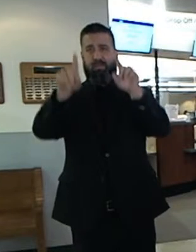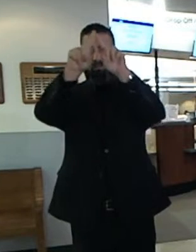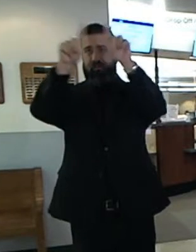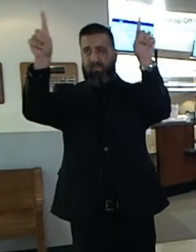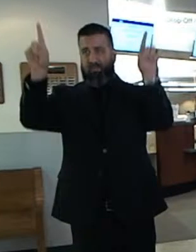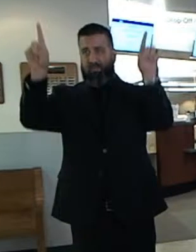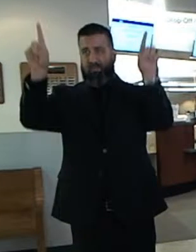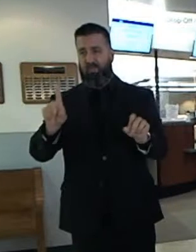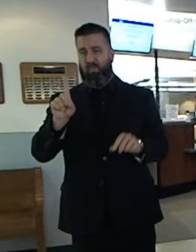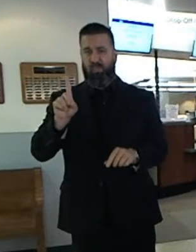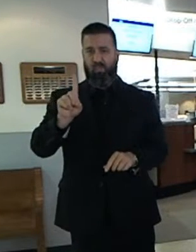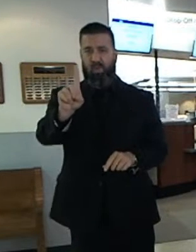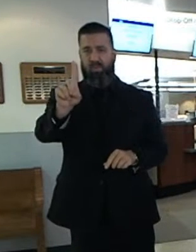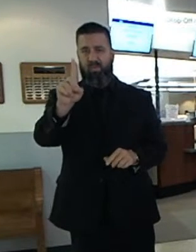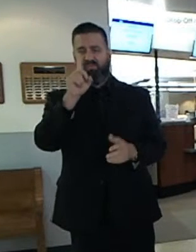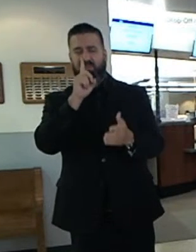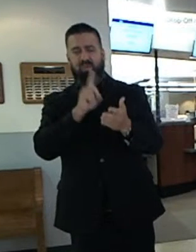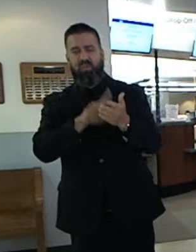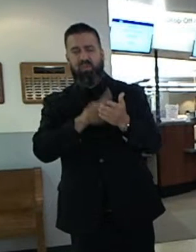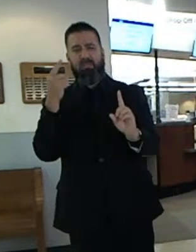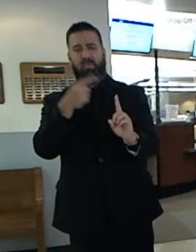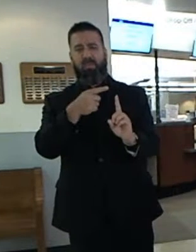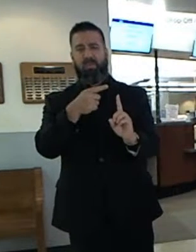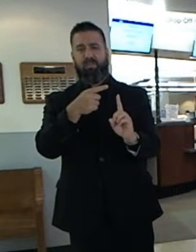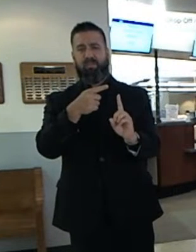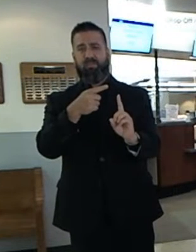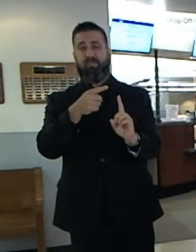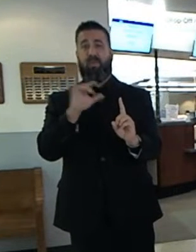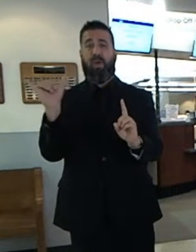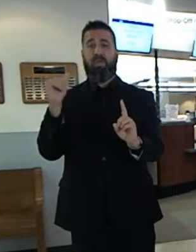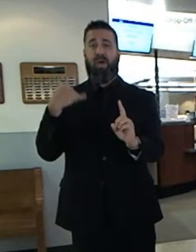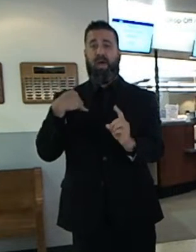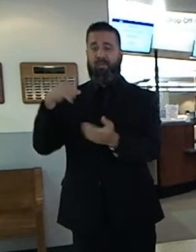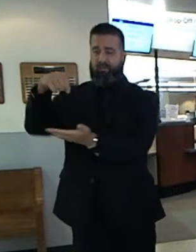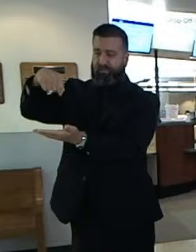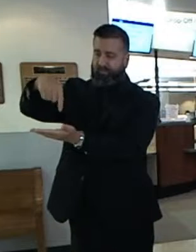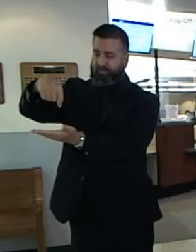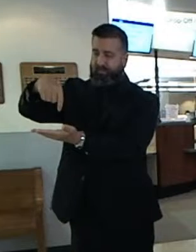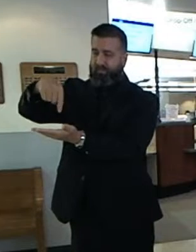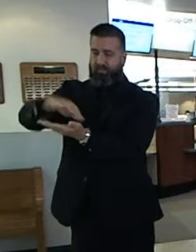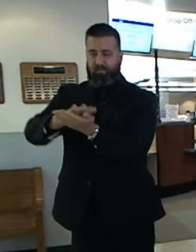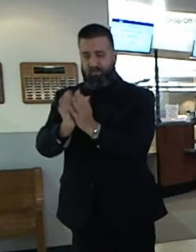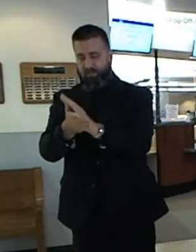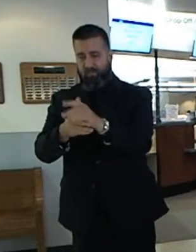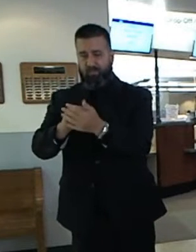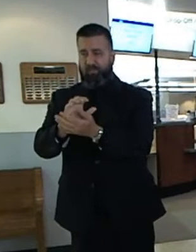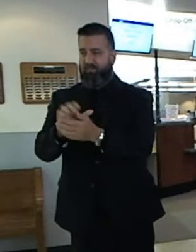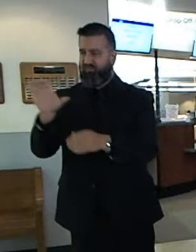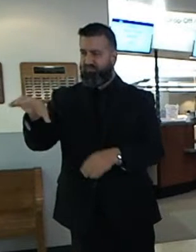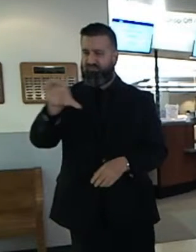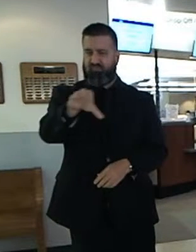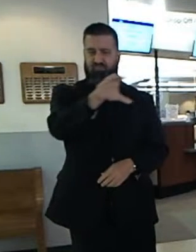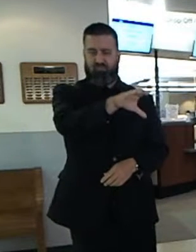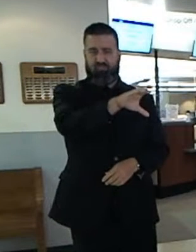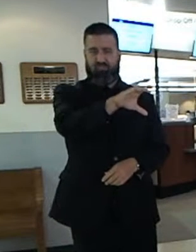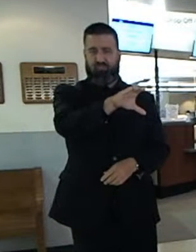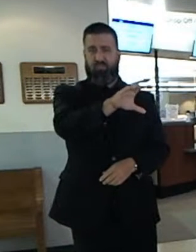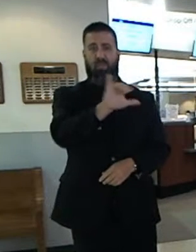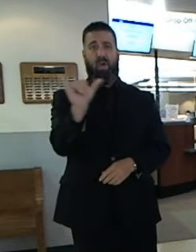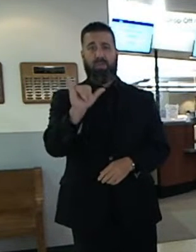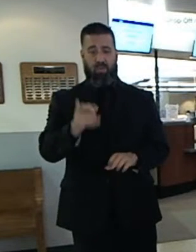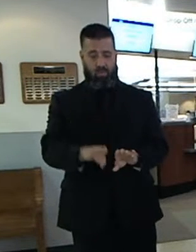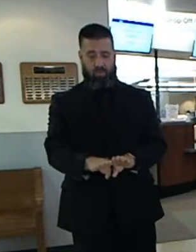process. Hand sanitizer stations are included, and floor signage will help you keep the